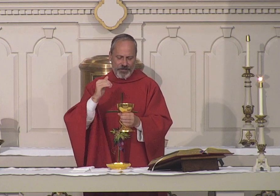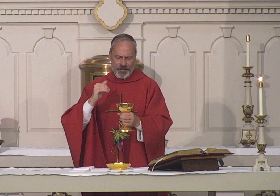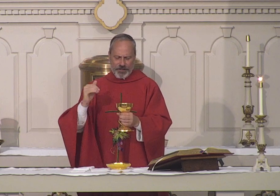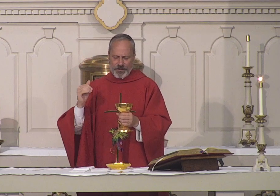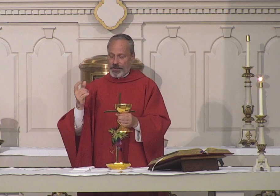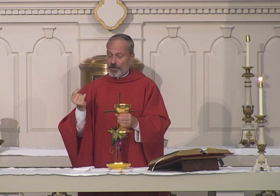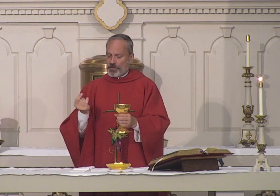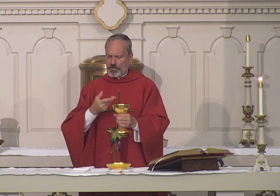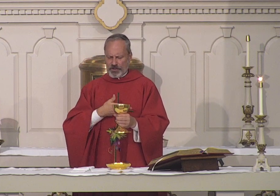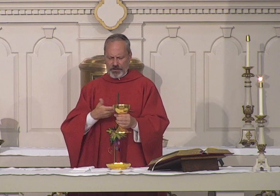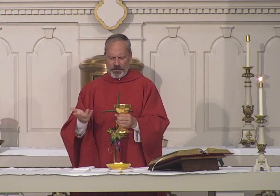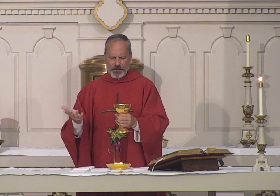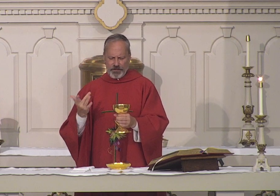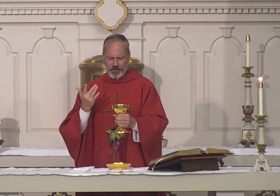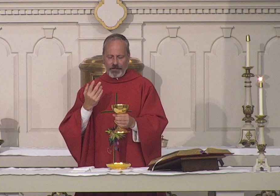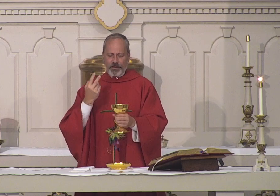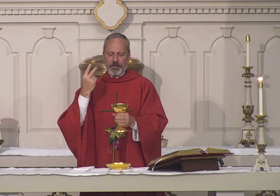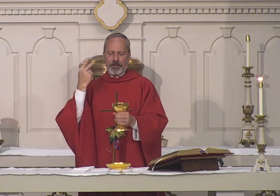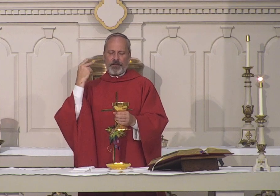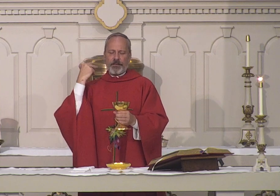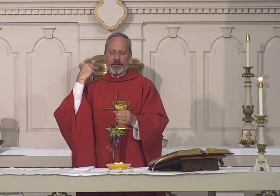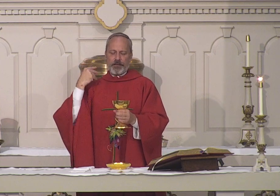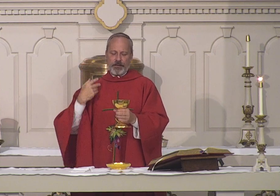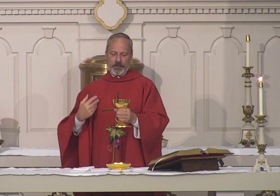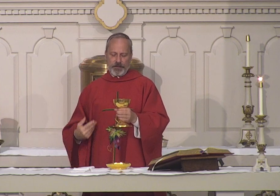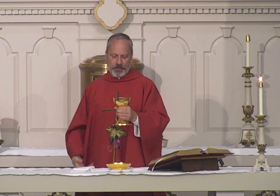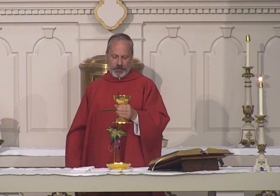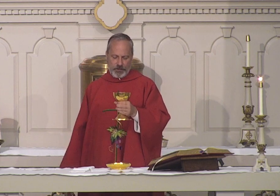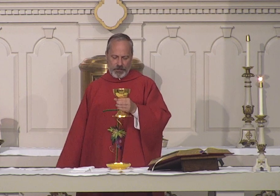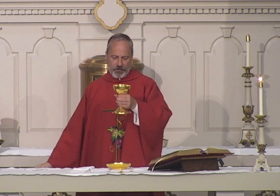Do this in memory of me."